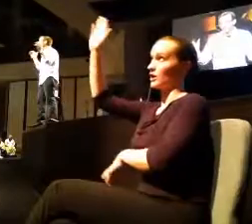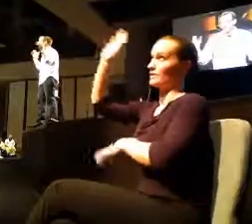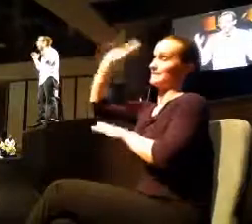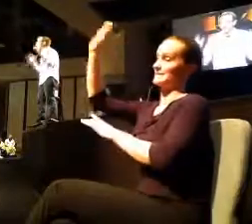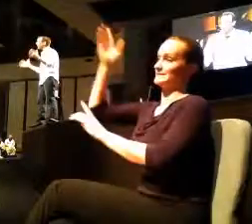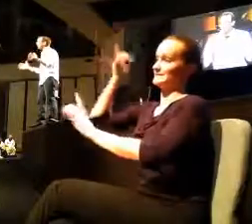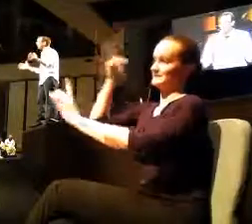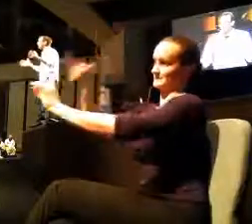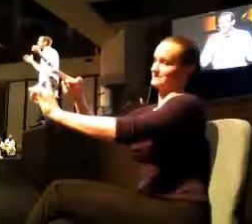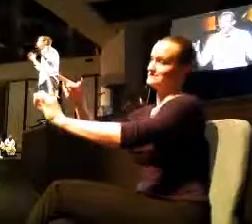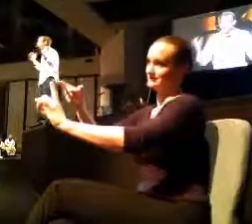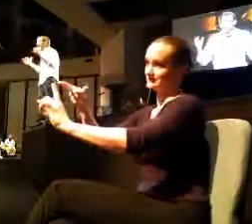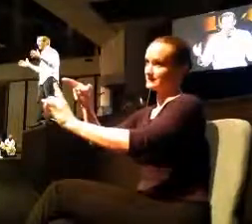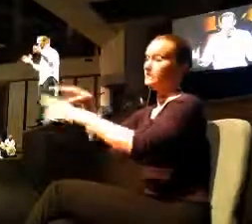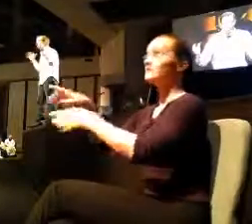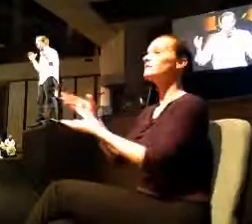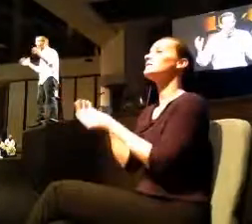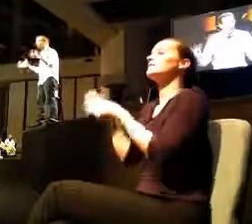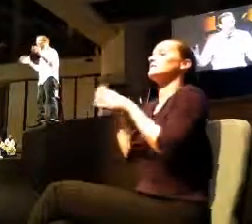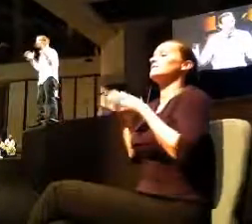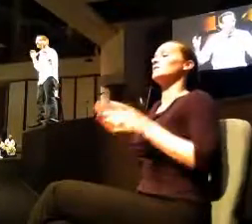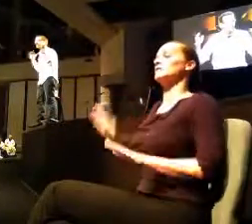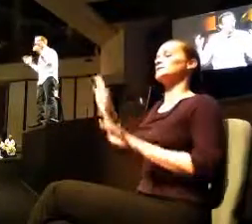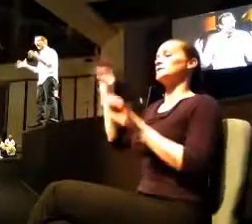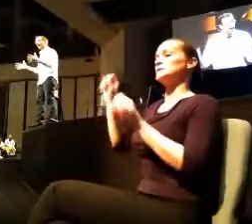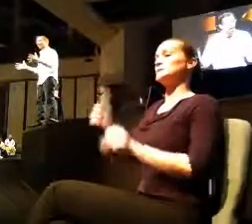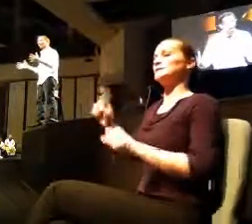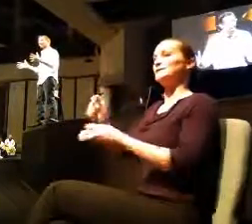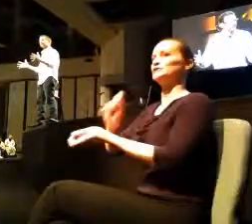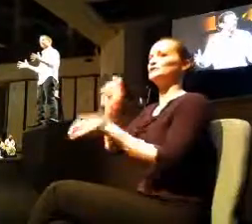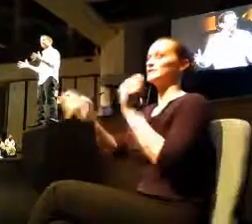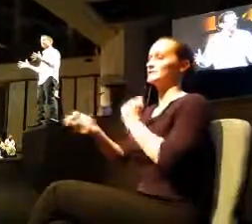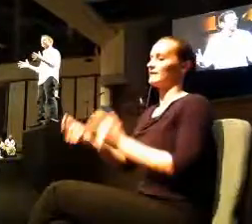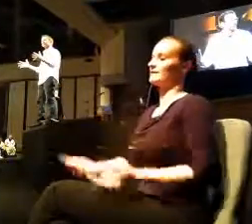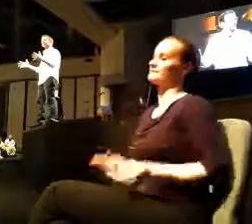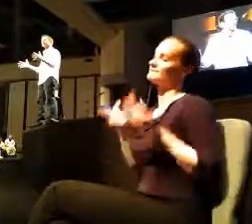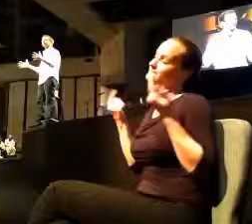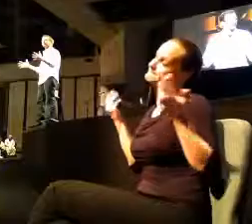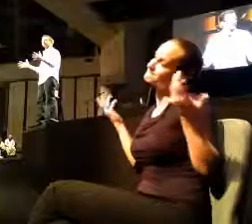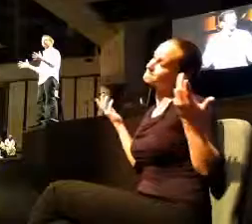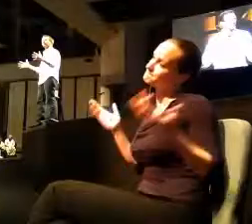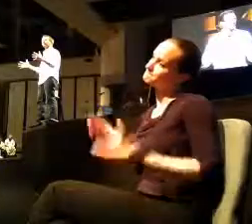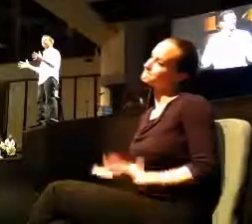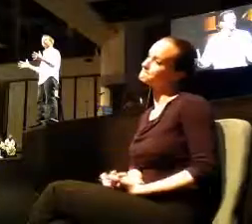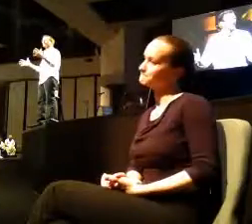lose their ability to transform lives. See?